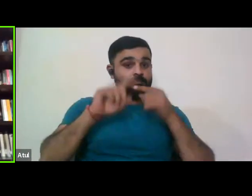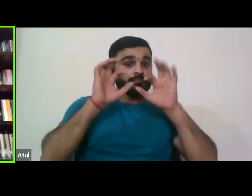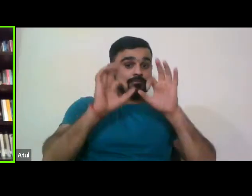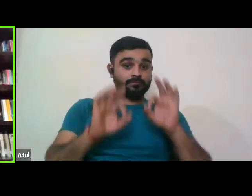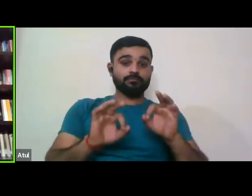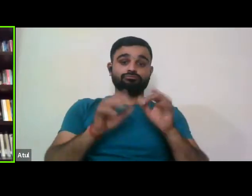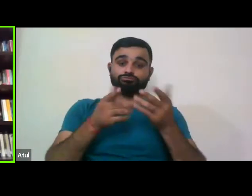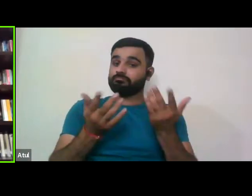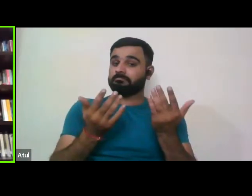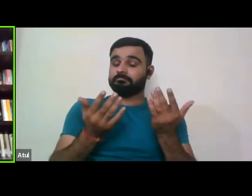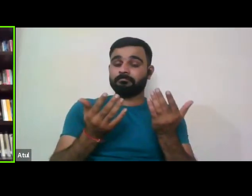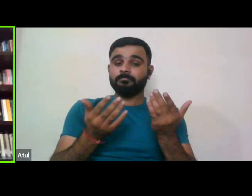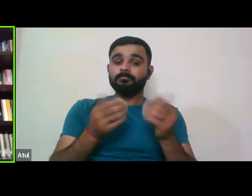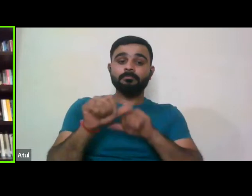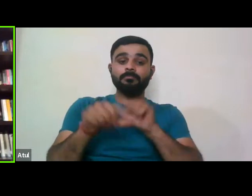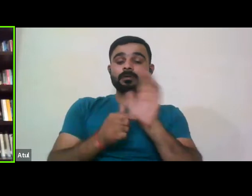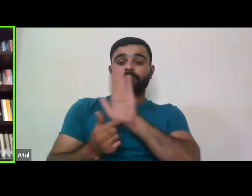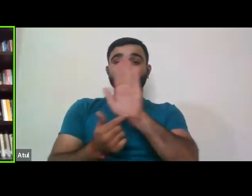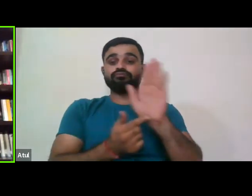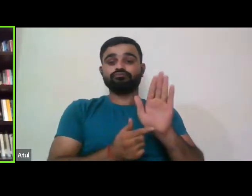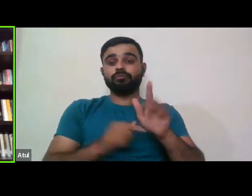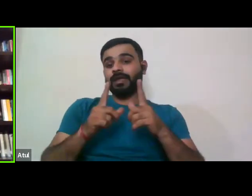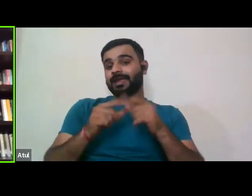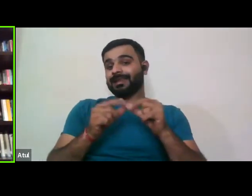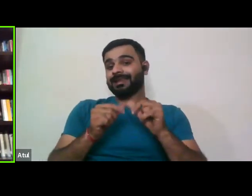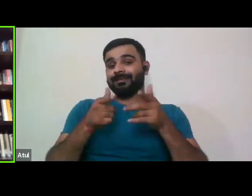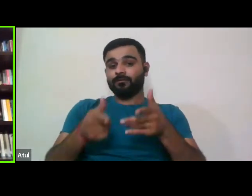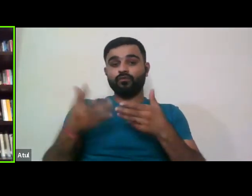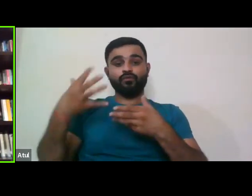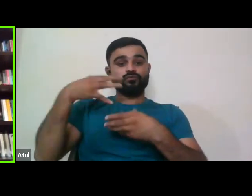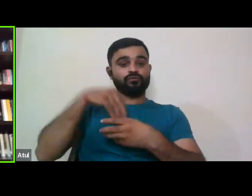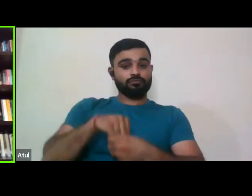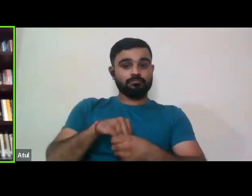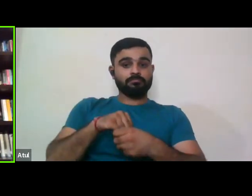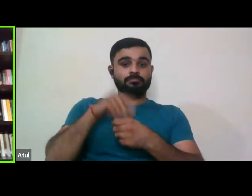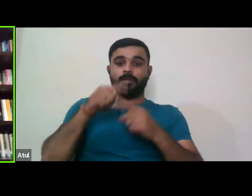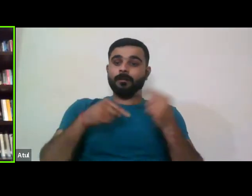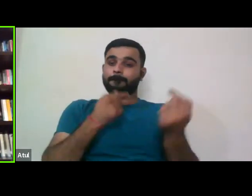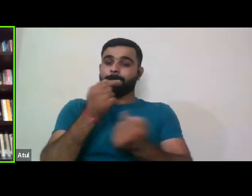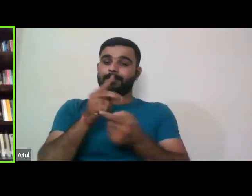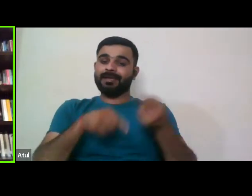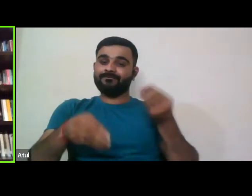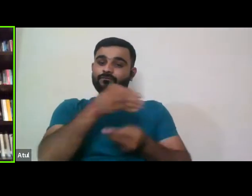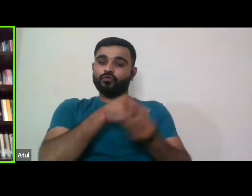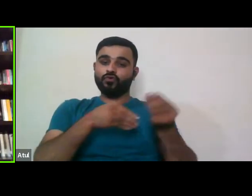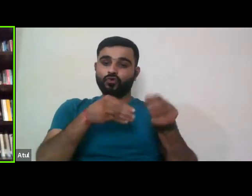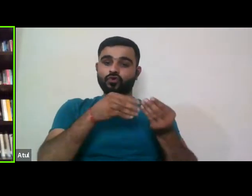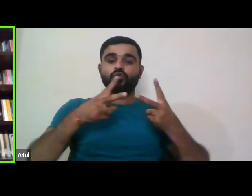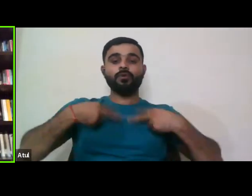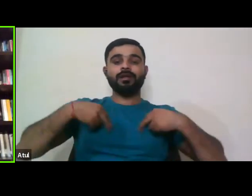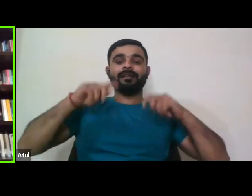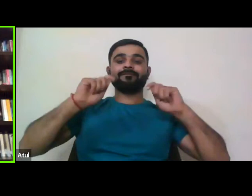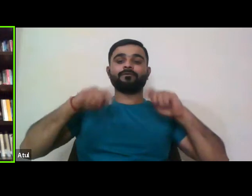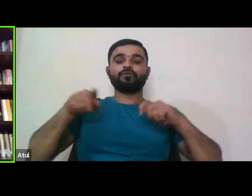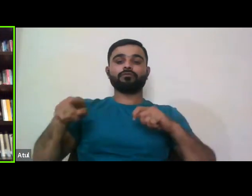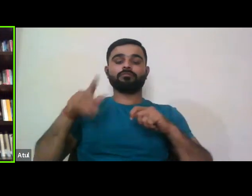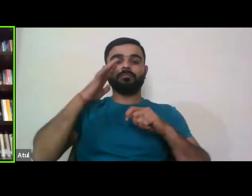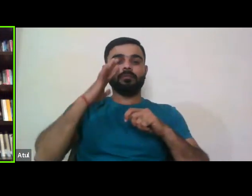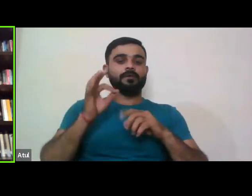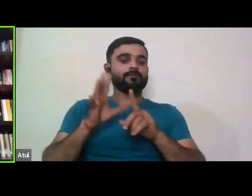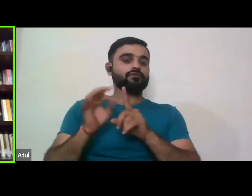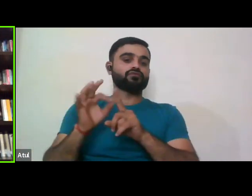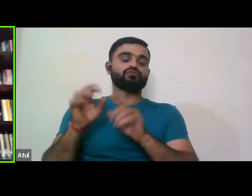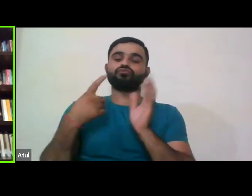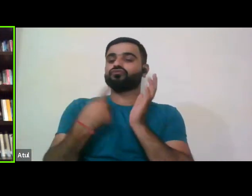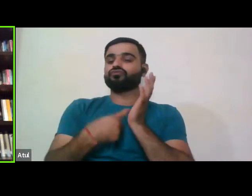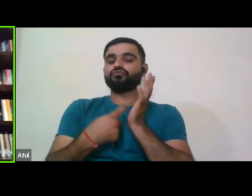is really, we can present all the data that we want, but it's the political economy of this court that's really going to rule the